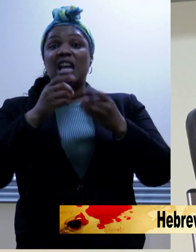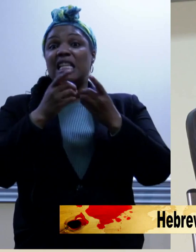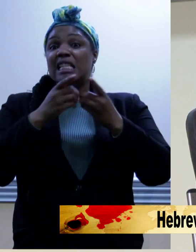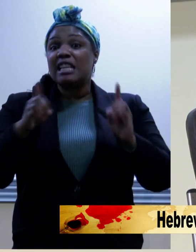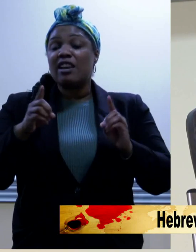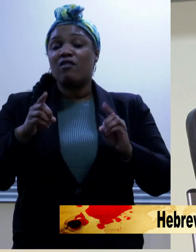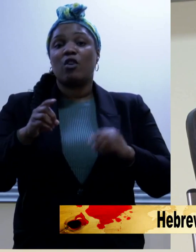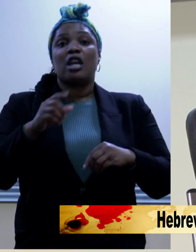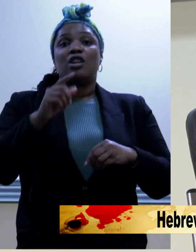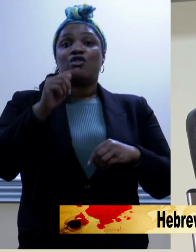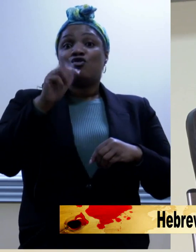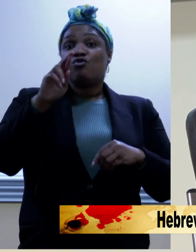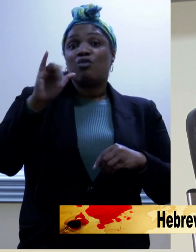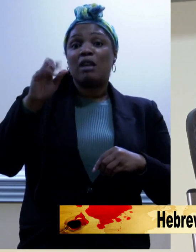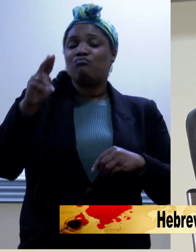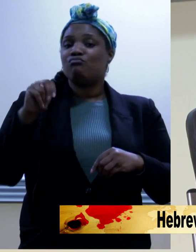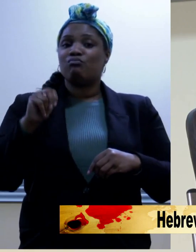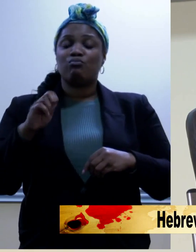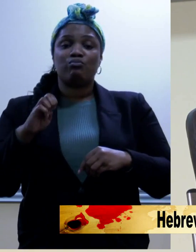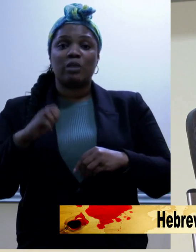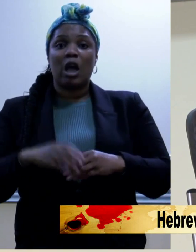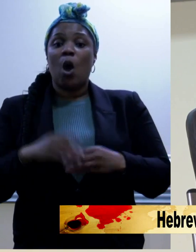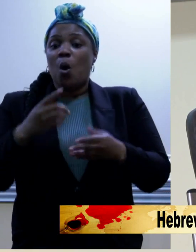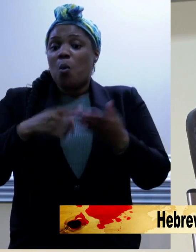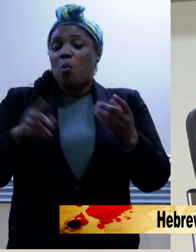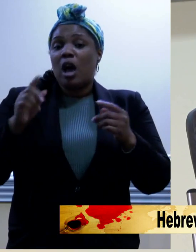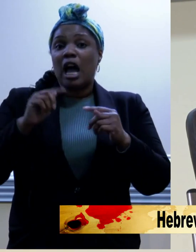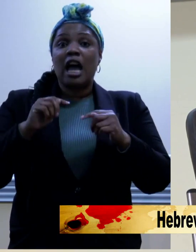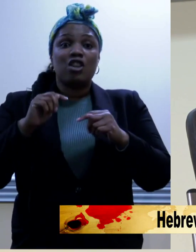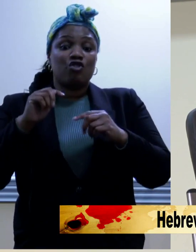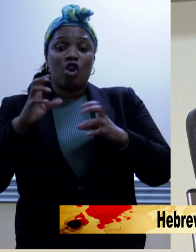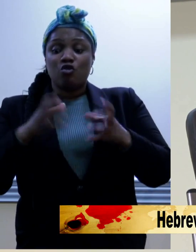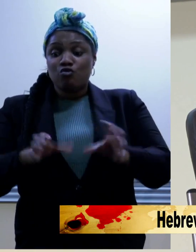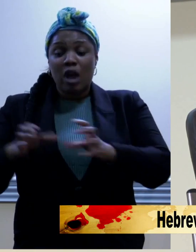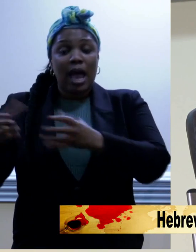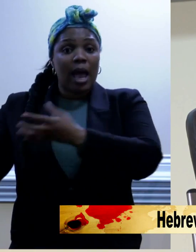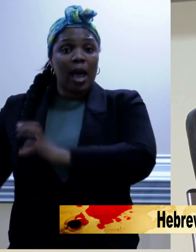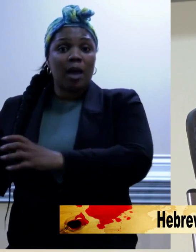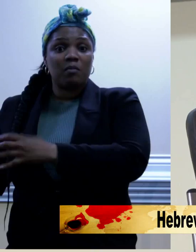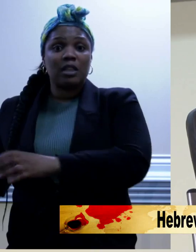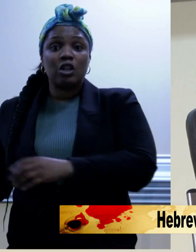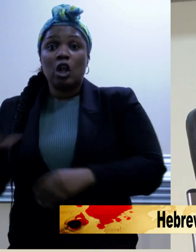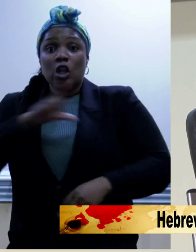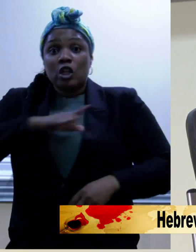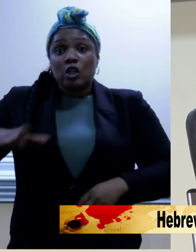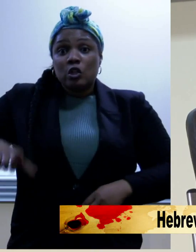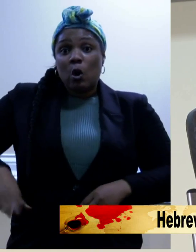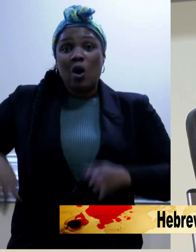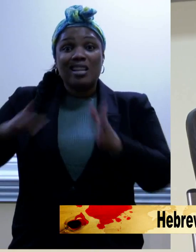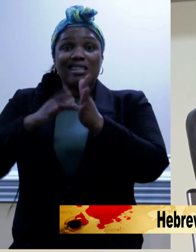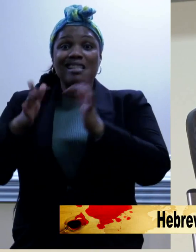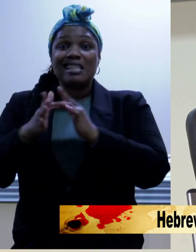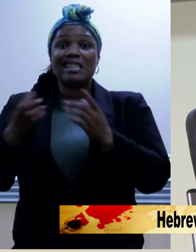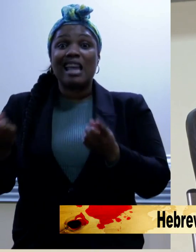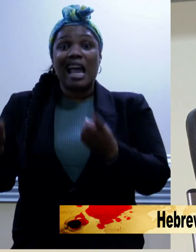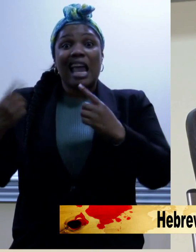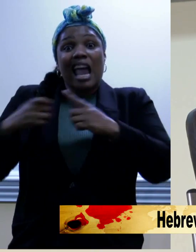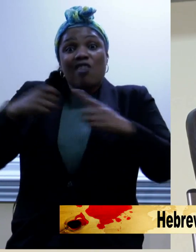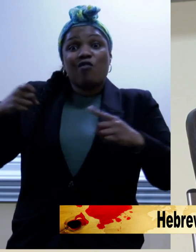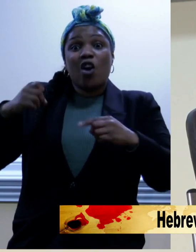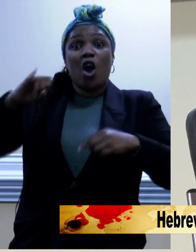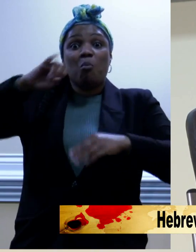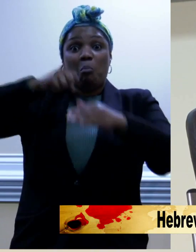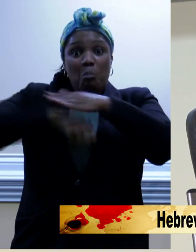man gave attendance at the altar. What tribe was that? For it is evident that our Lord sprang out of Judah, of which tribe Moses